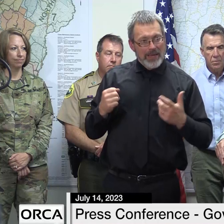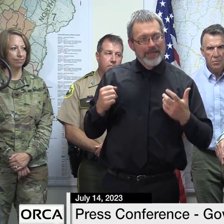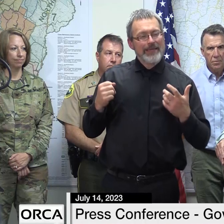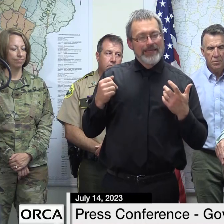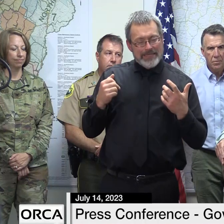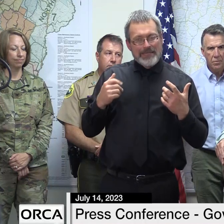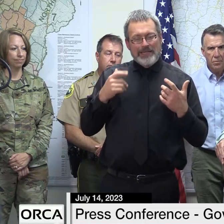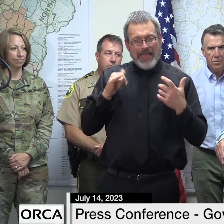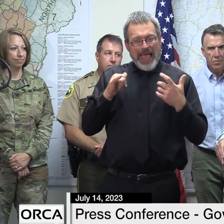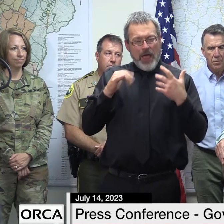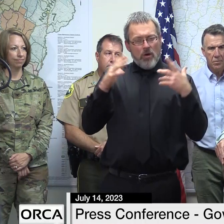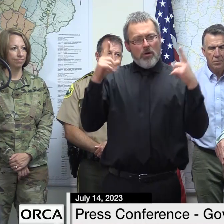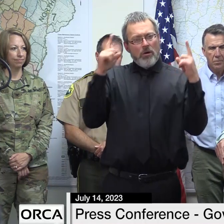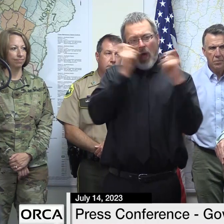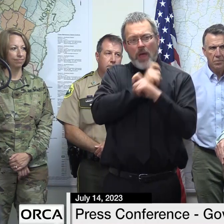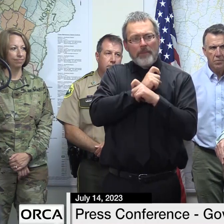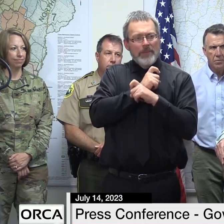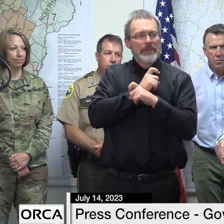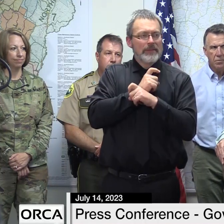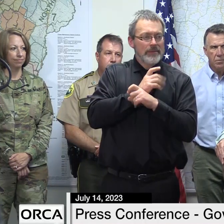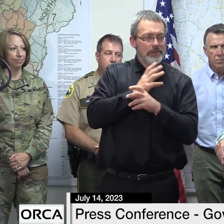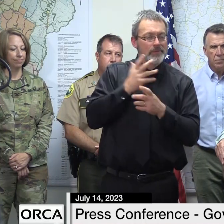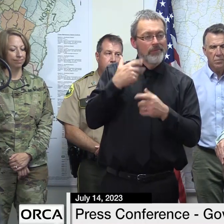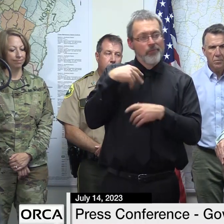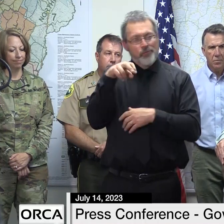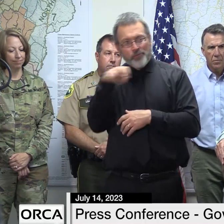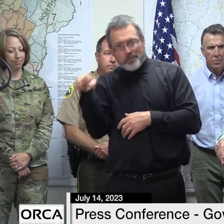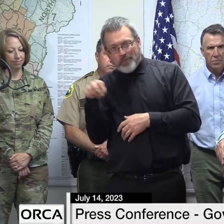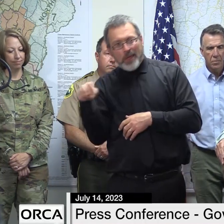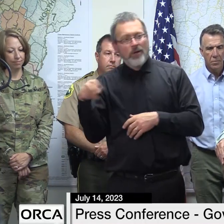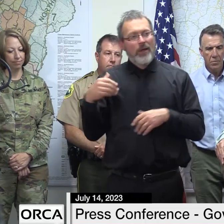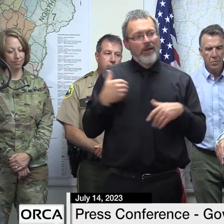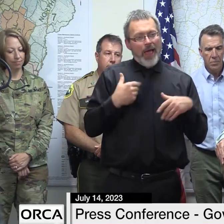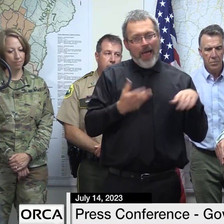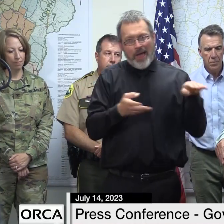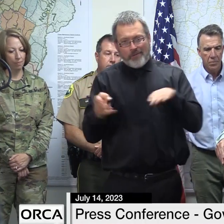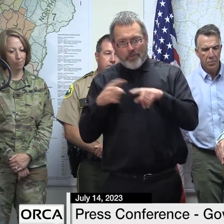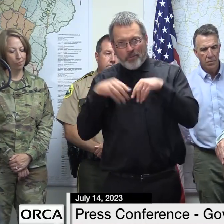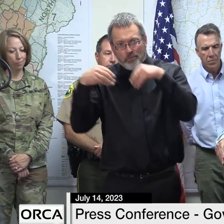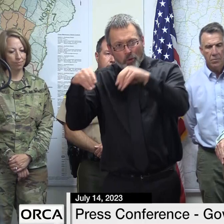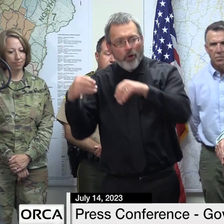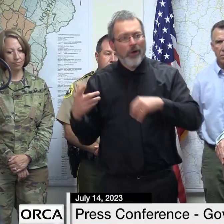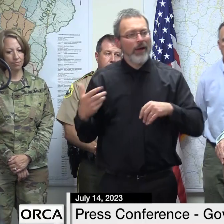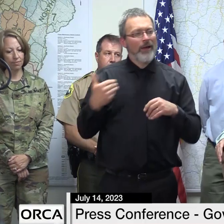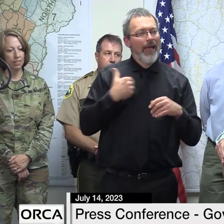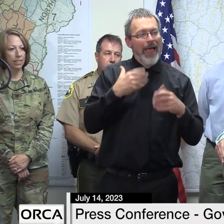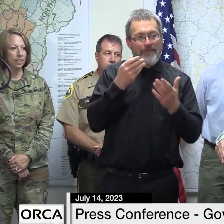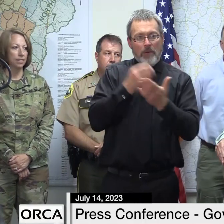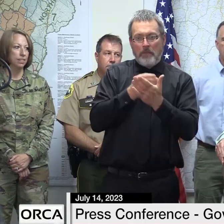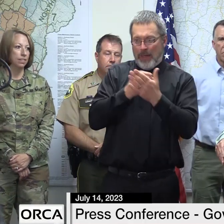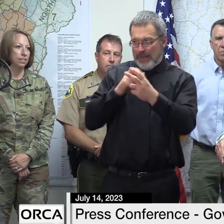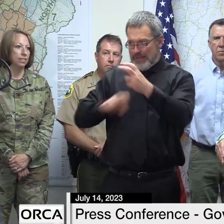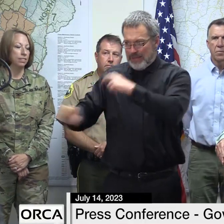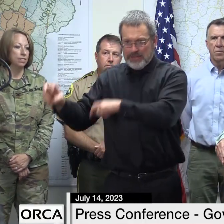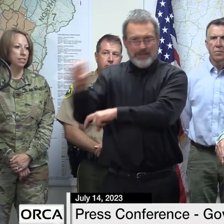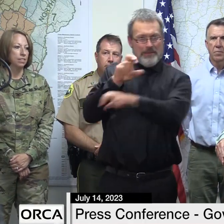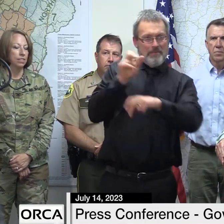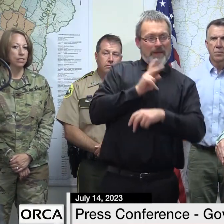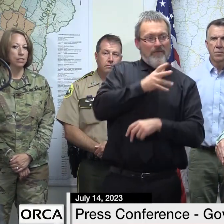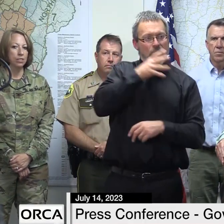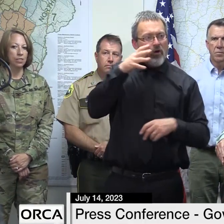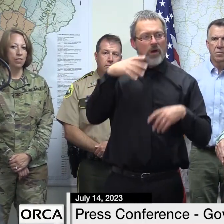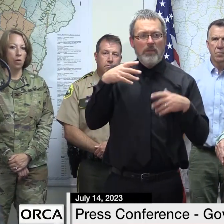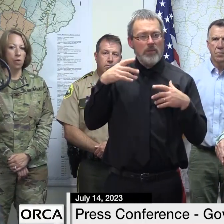Everything from transportation to getting it to market and getting a return to the farmer that's fair.